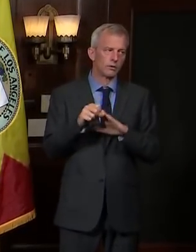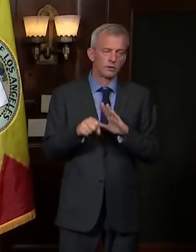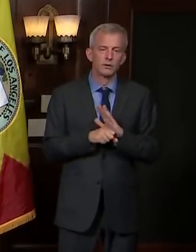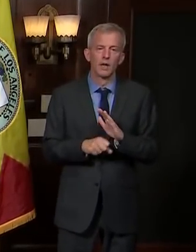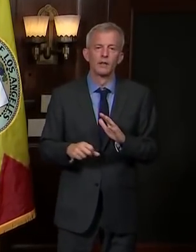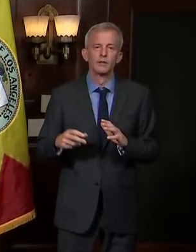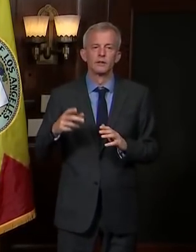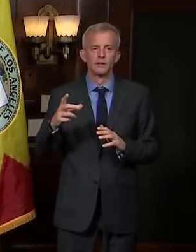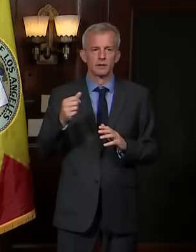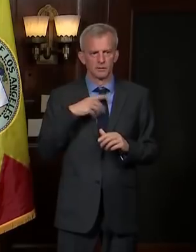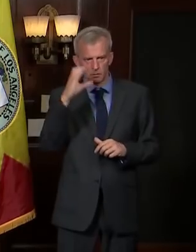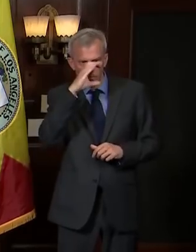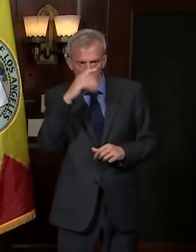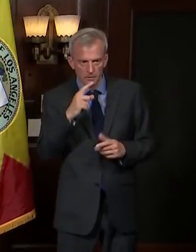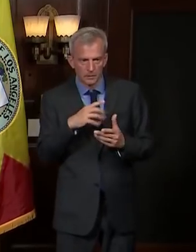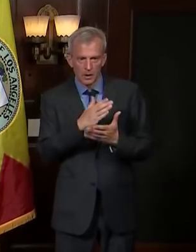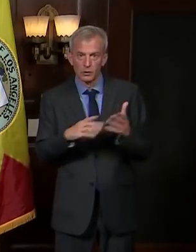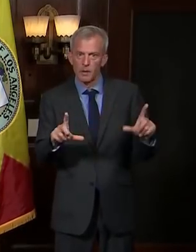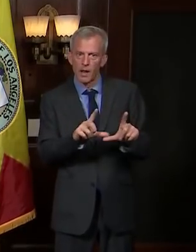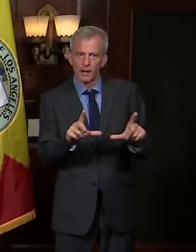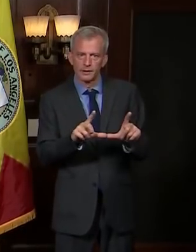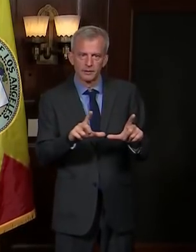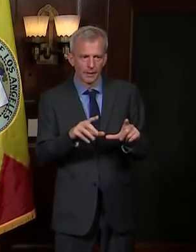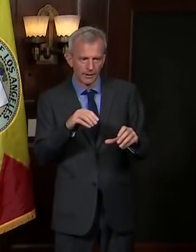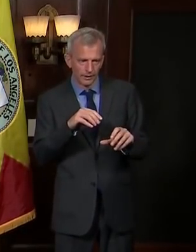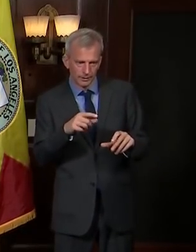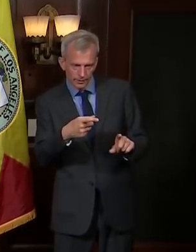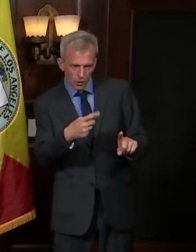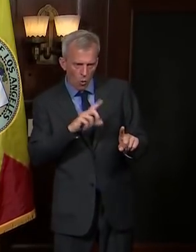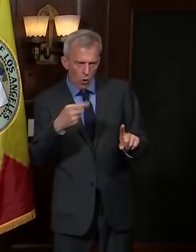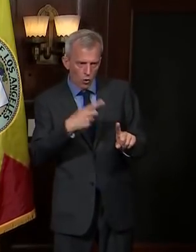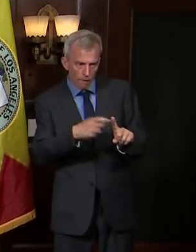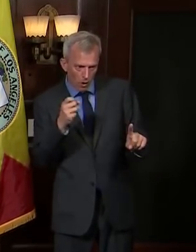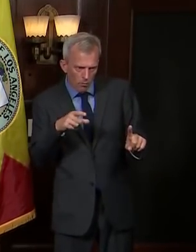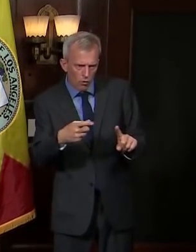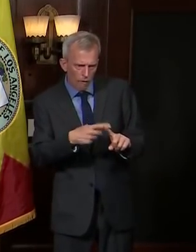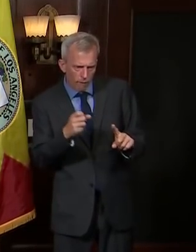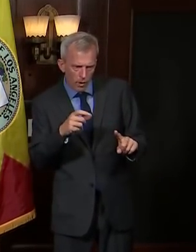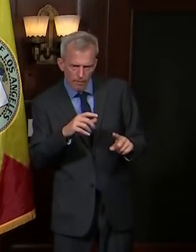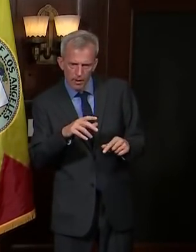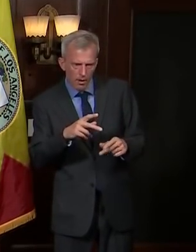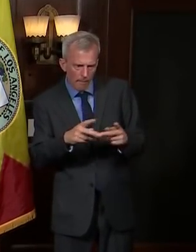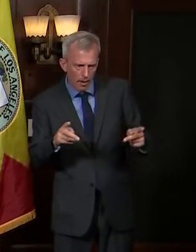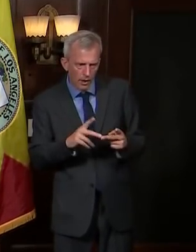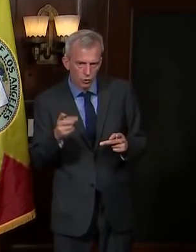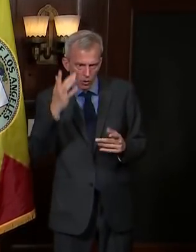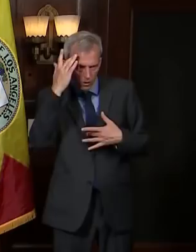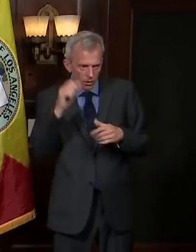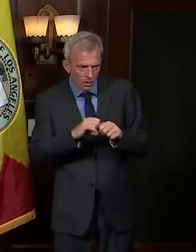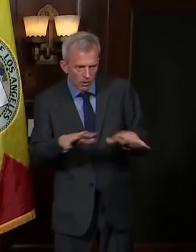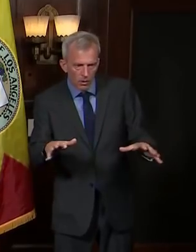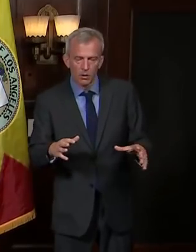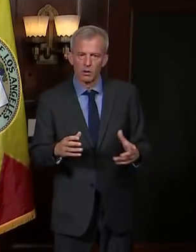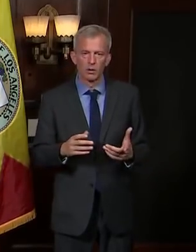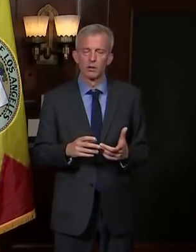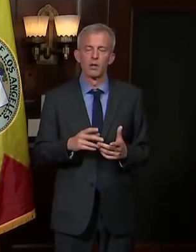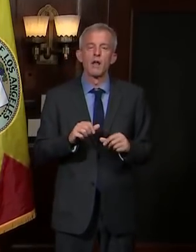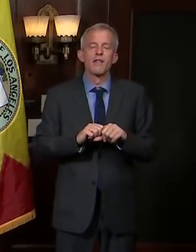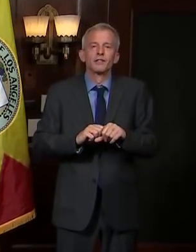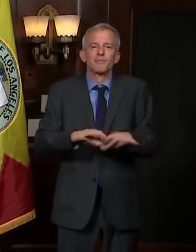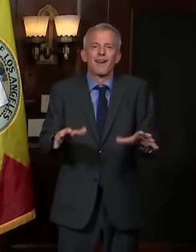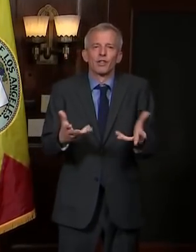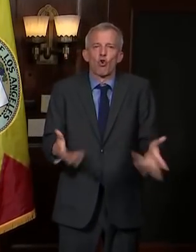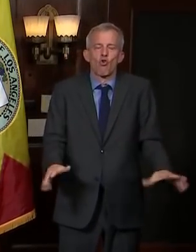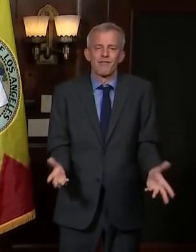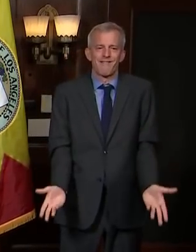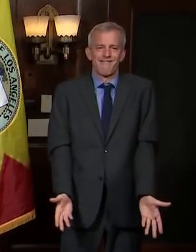with license plates in some of the hotspot areas. The biggest threat is the spread that's already here. It is here. It is no